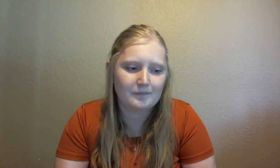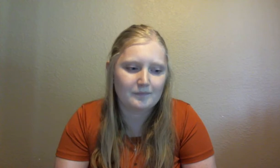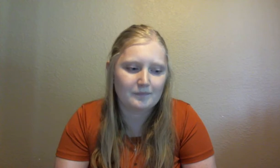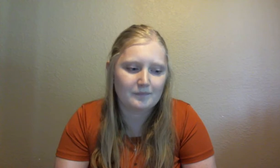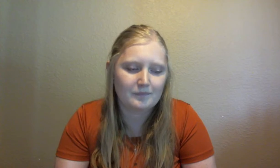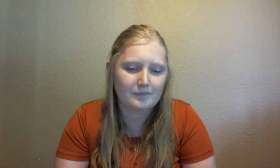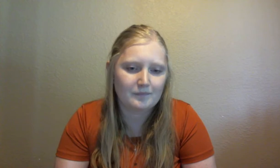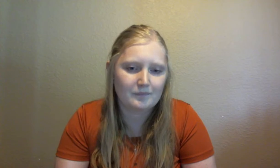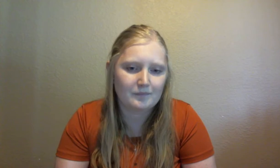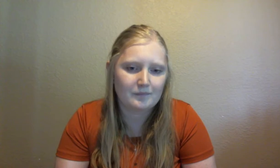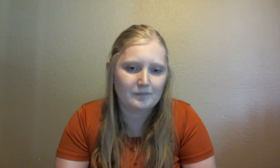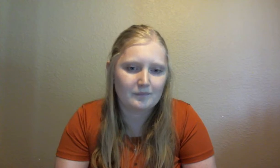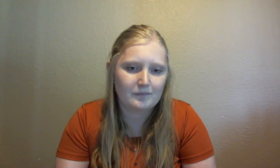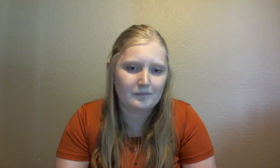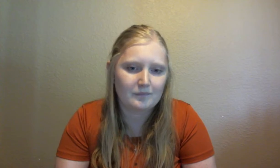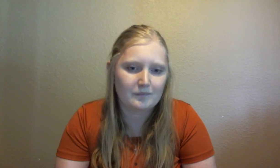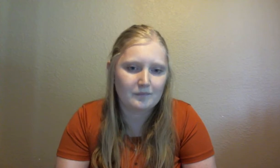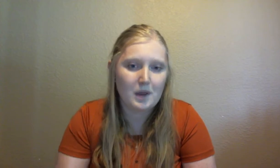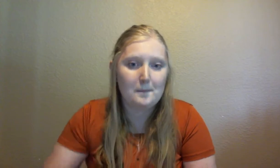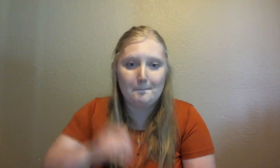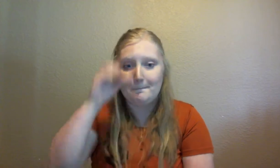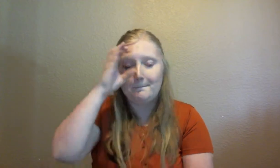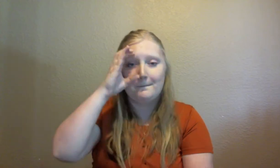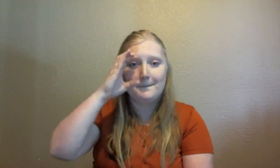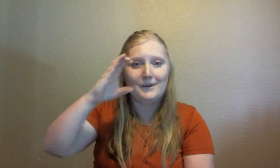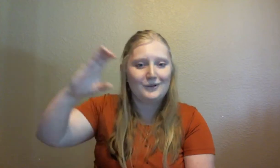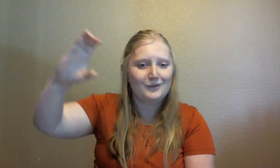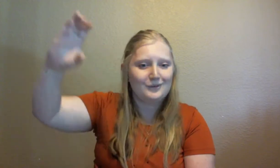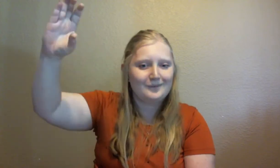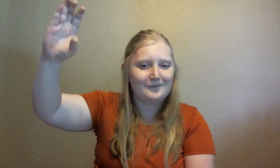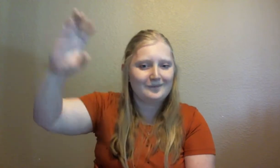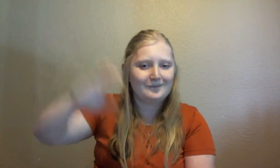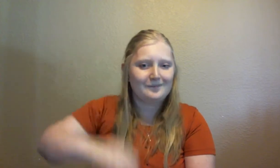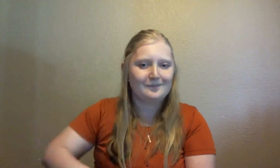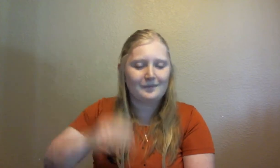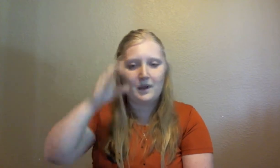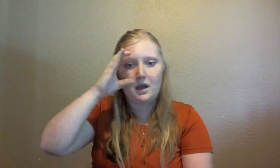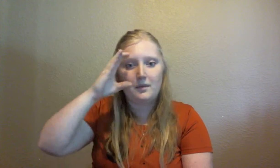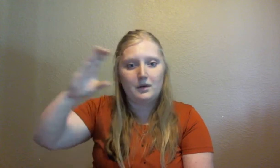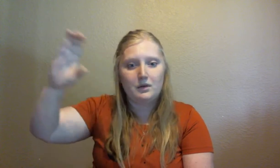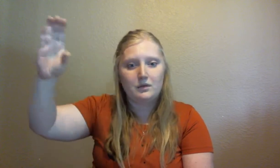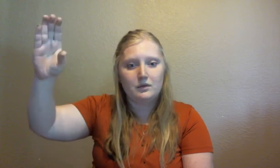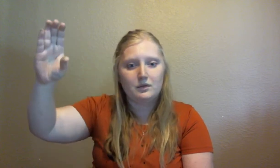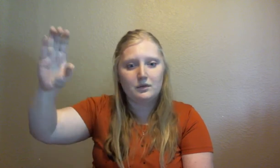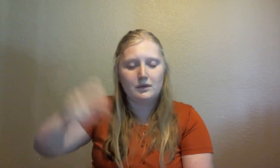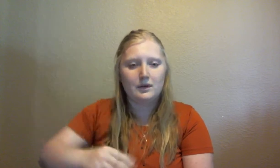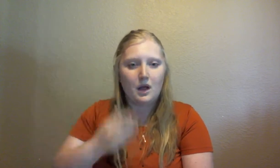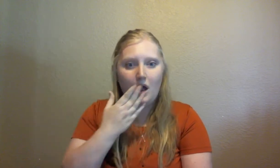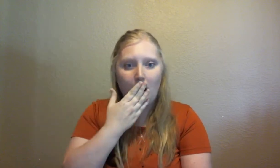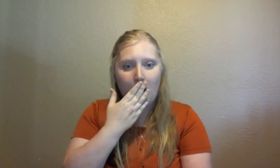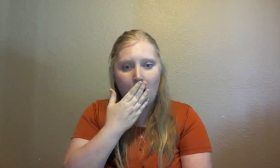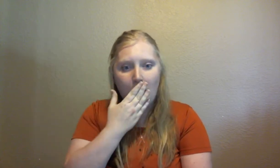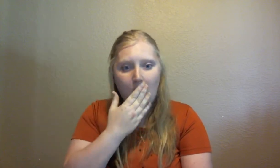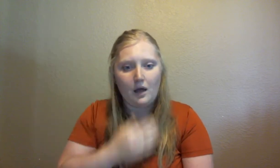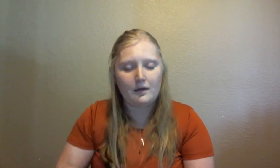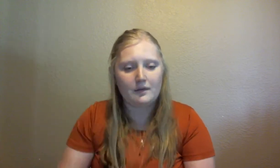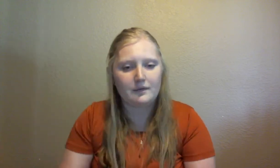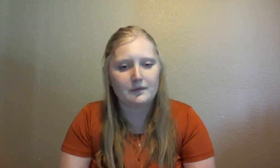I thought Jupiter's moon. Wait, that's not a moon. It's a satellite. Is that a